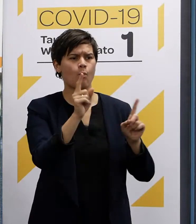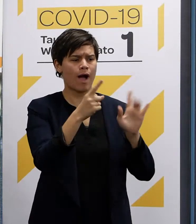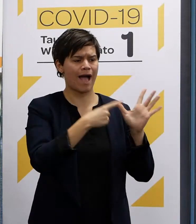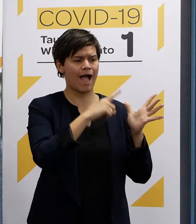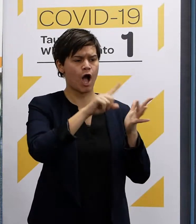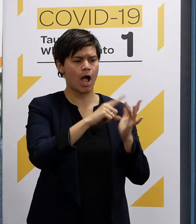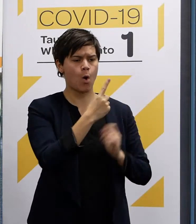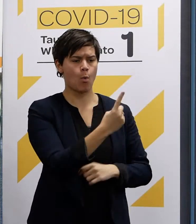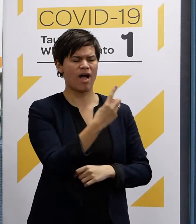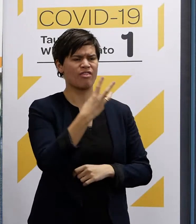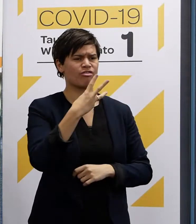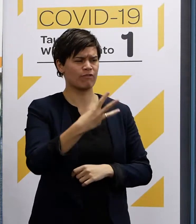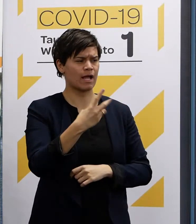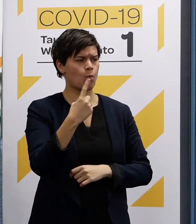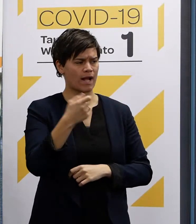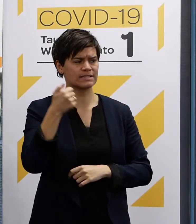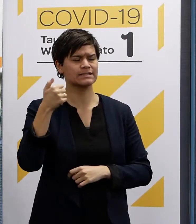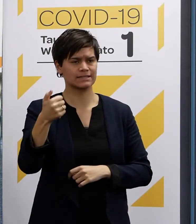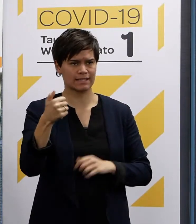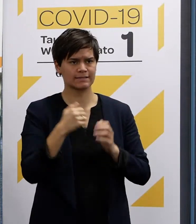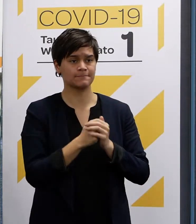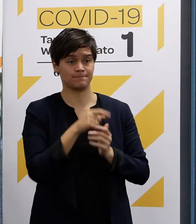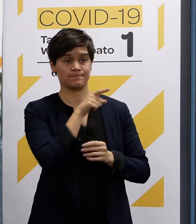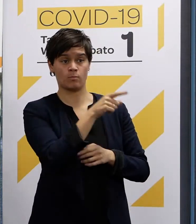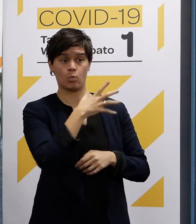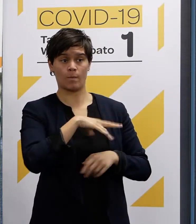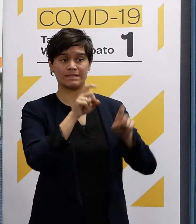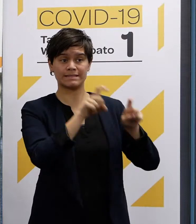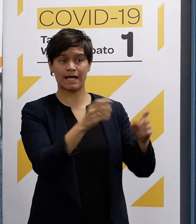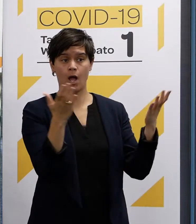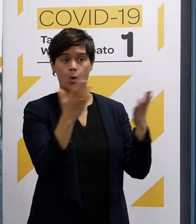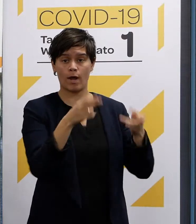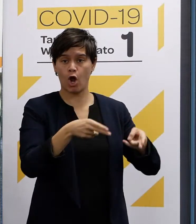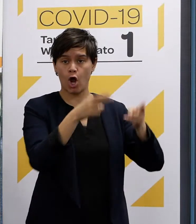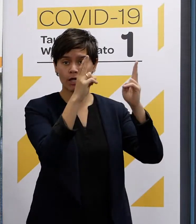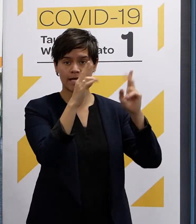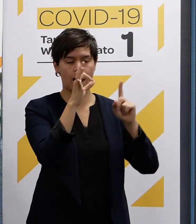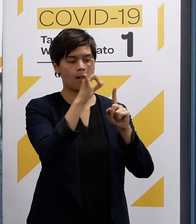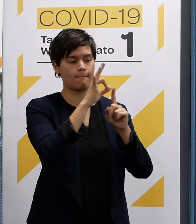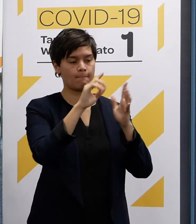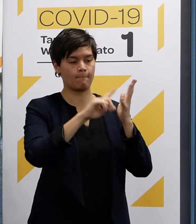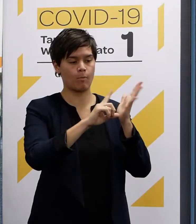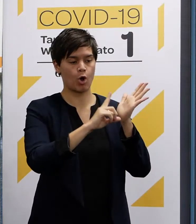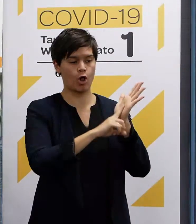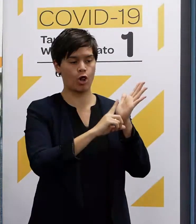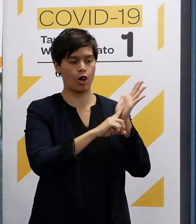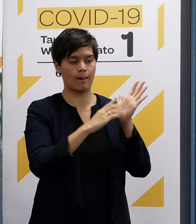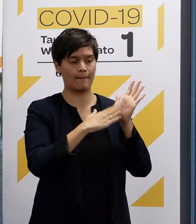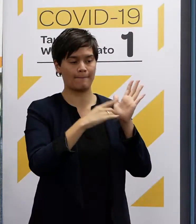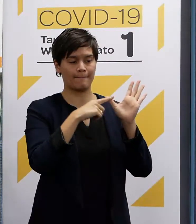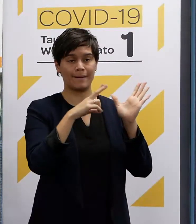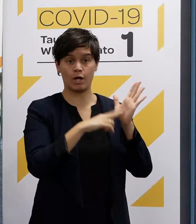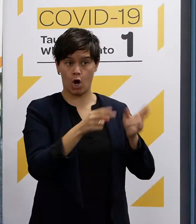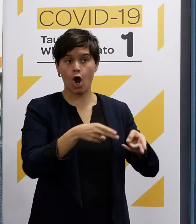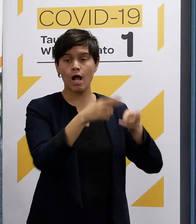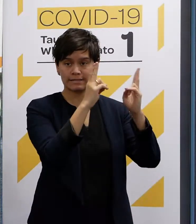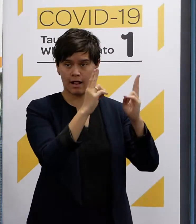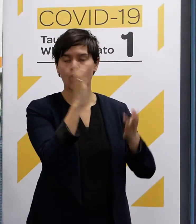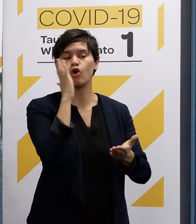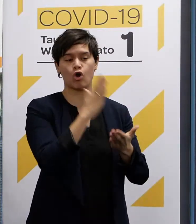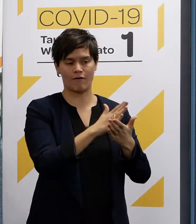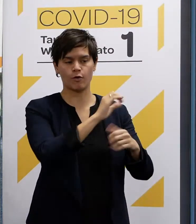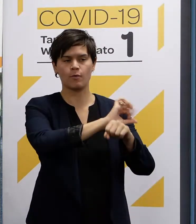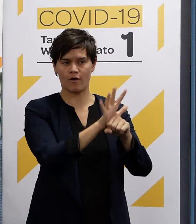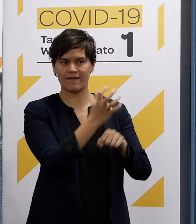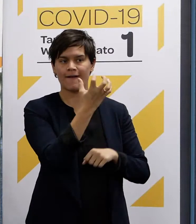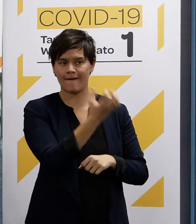So this woman has been staying at the Pullman Hotel in Auckland. Obviously now she is being confirmed as a case,